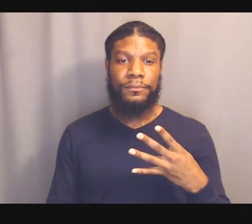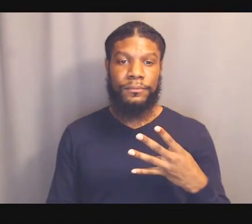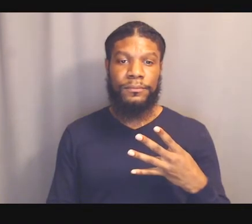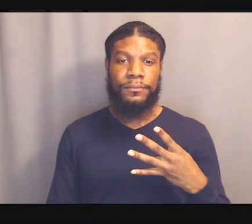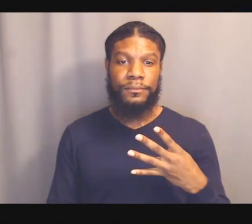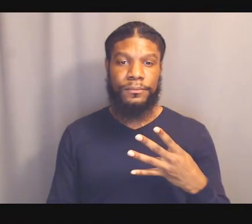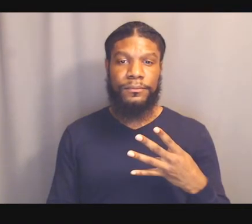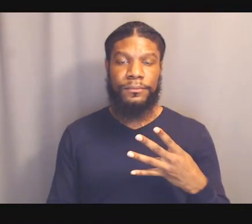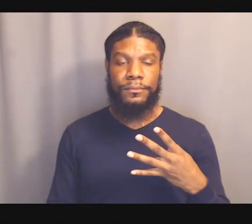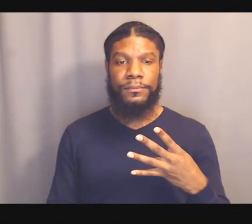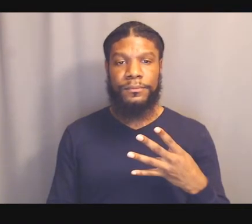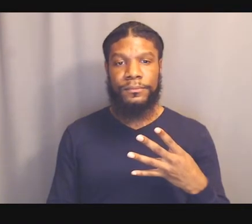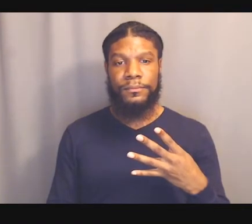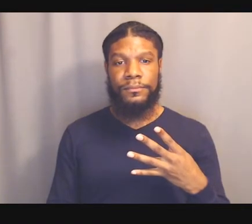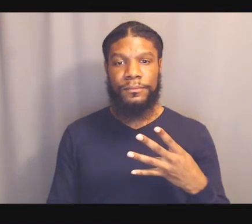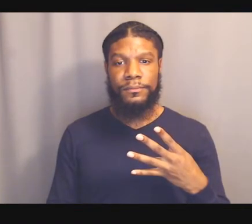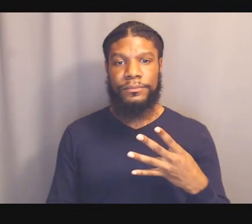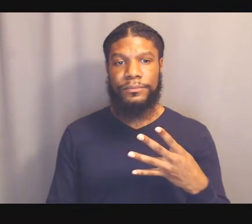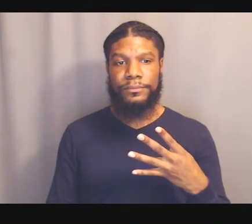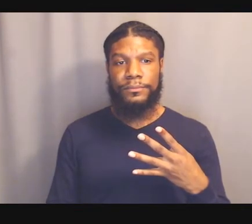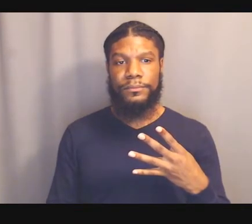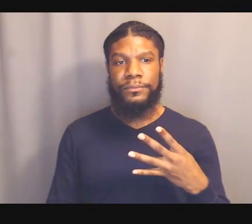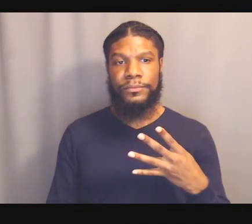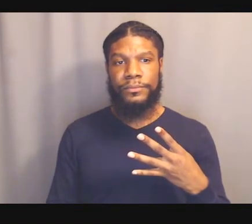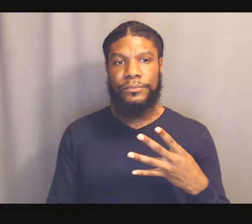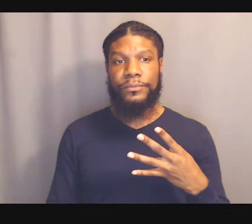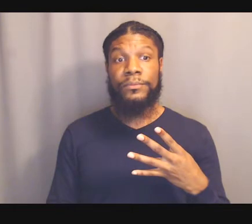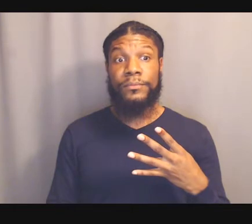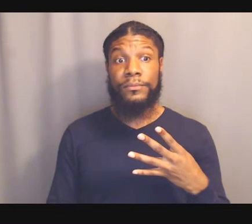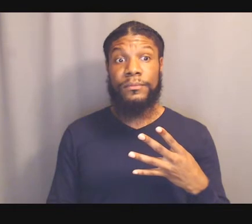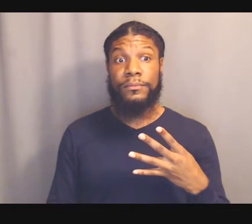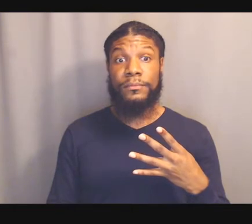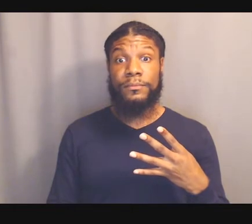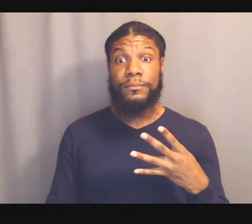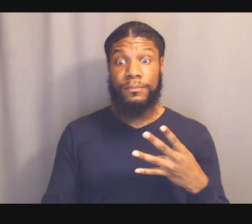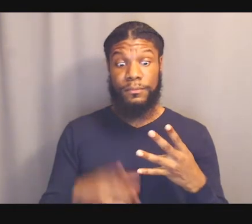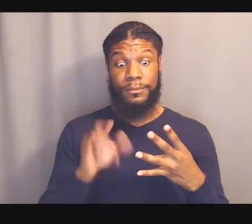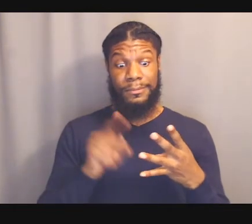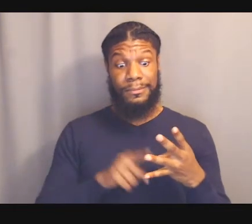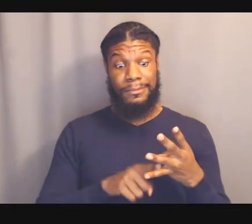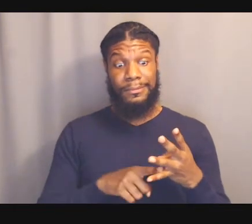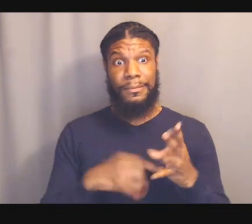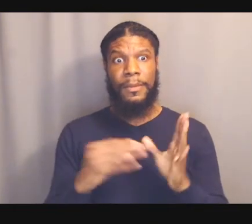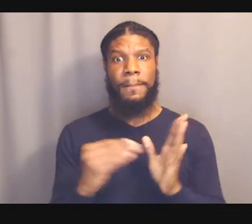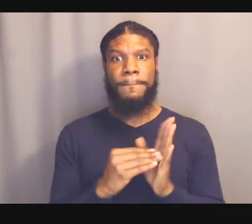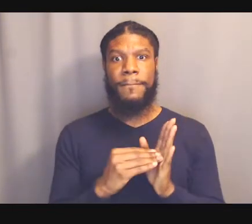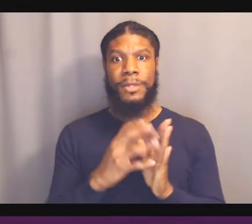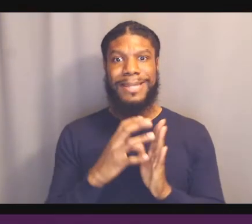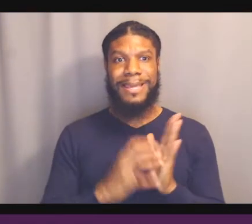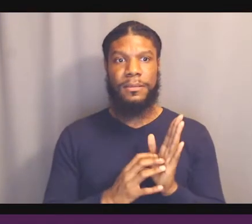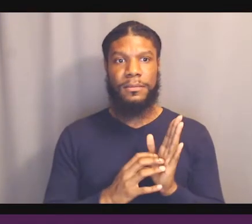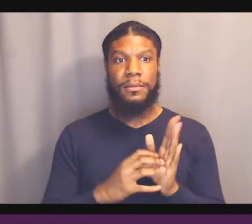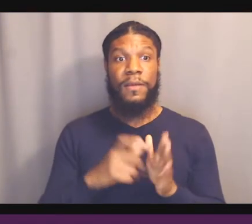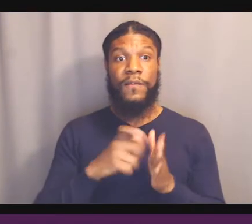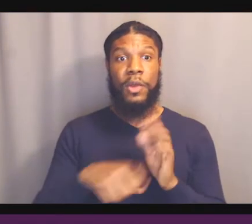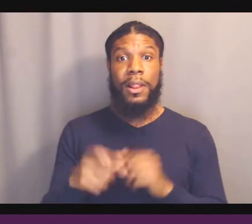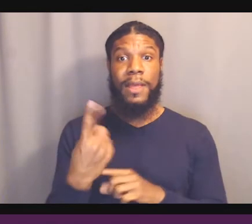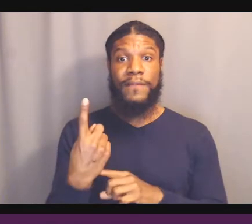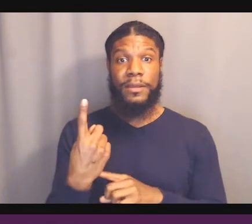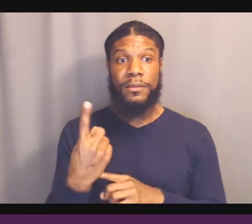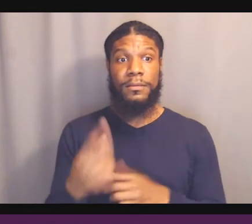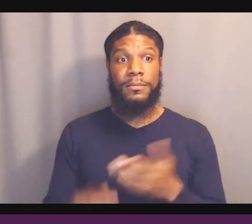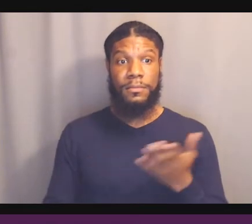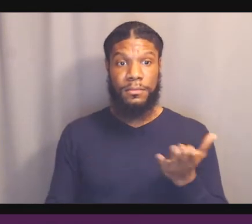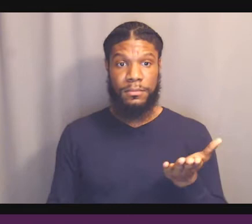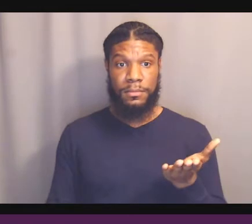you to stop trying. It's right there in the text. Go back to verse 11. It says, and behold, there was a woman